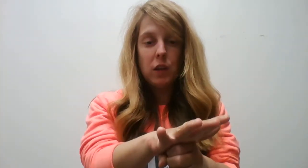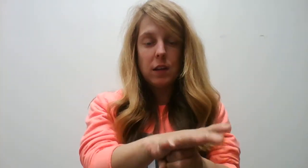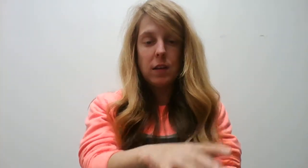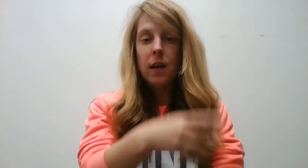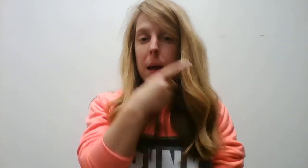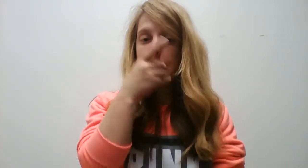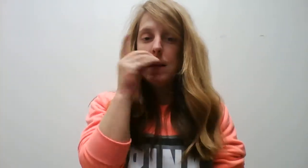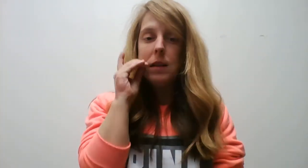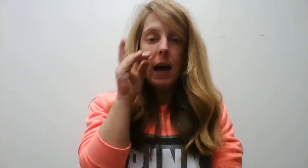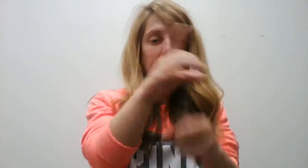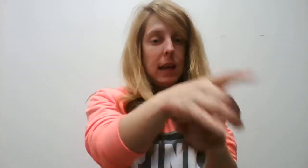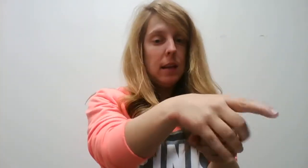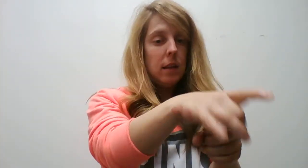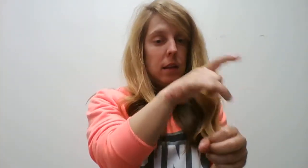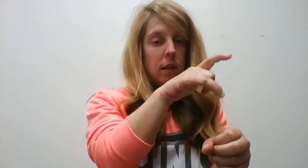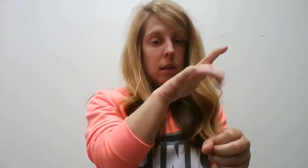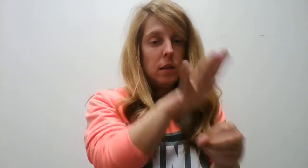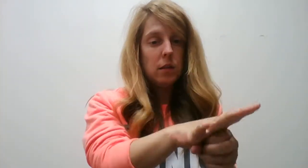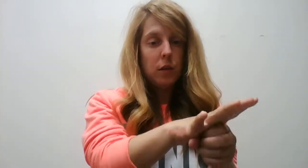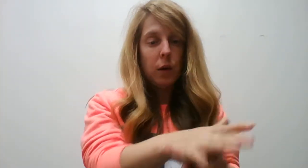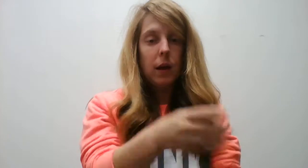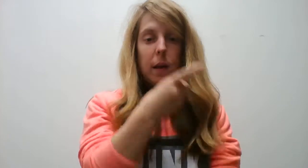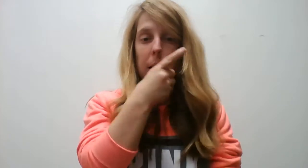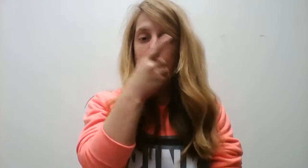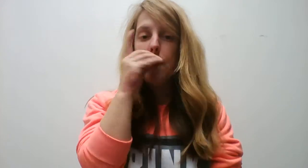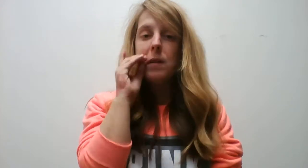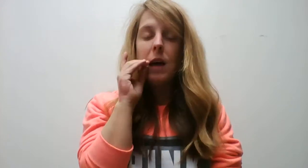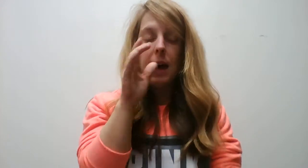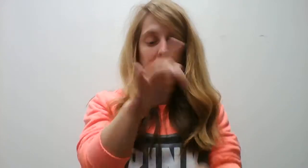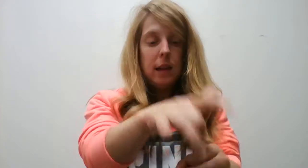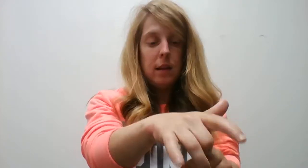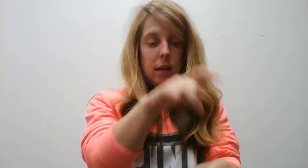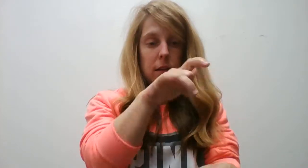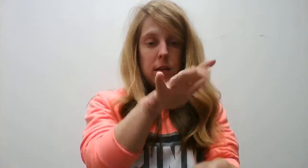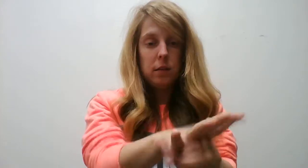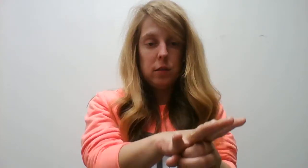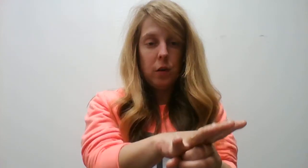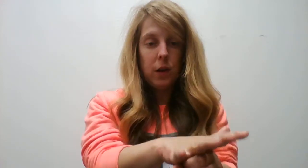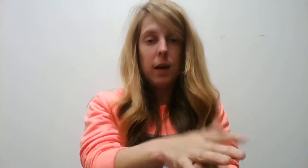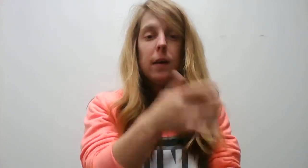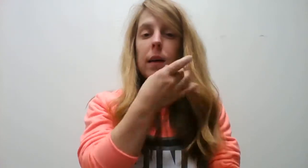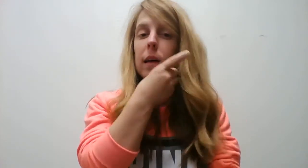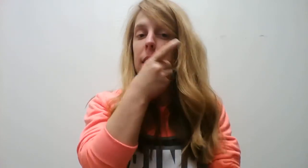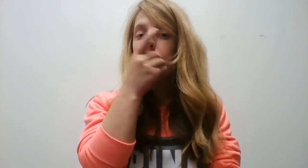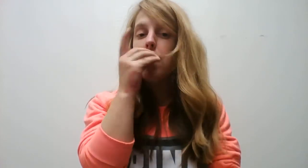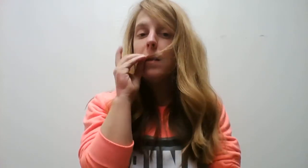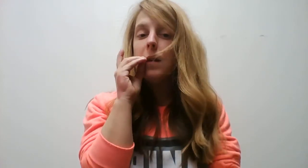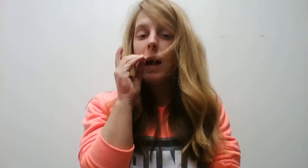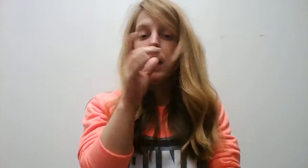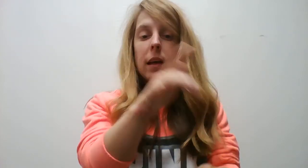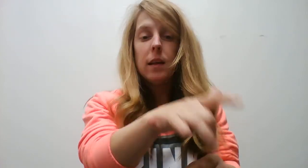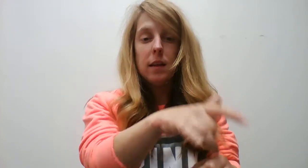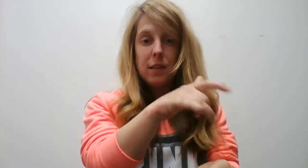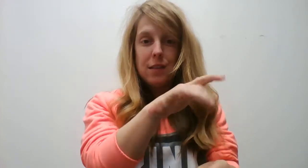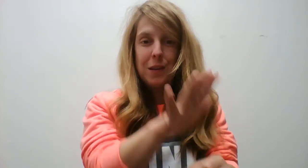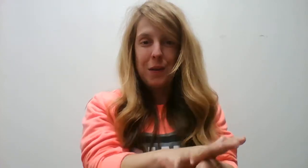it. Diet. Soda. Diet. Soda. Diet. Soda.